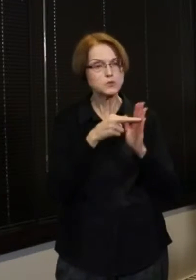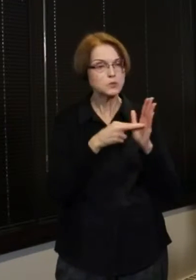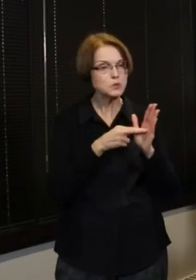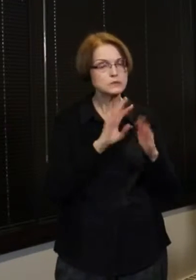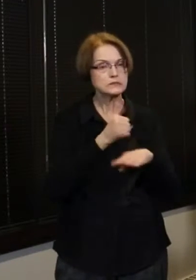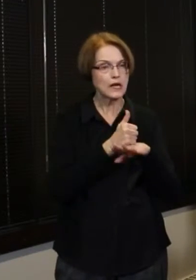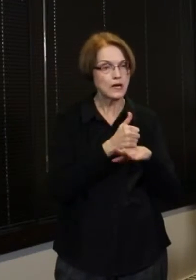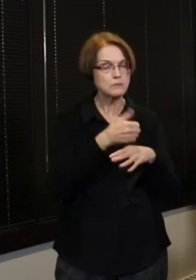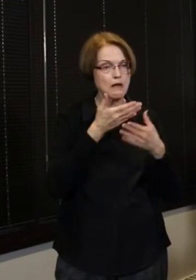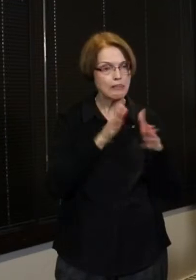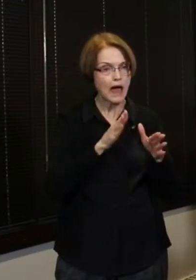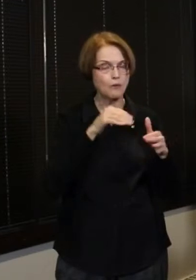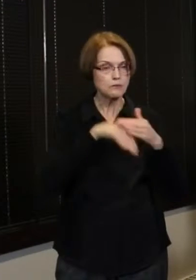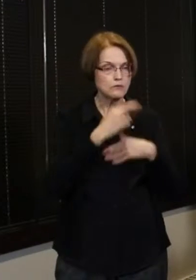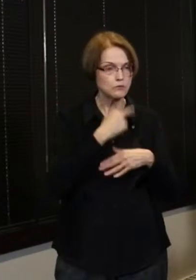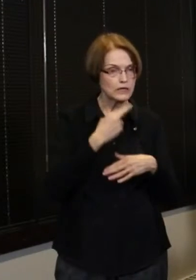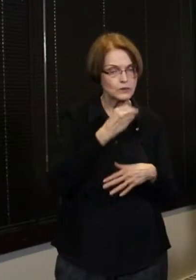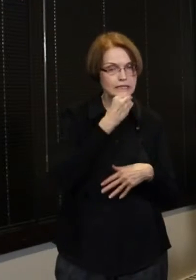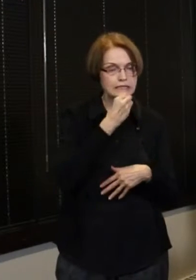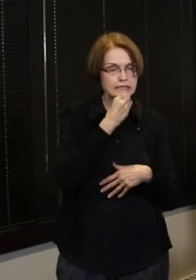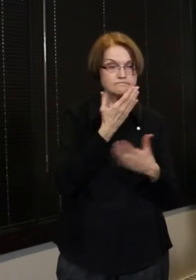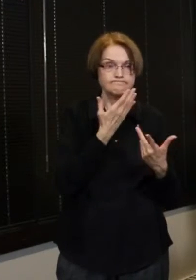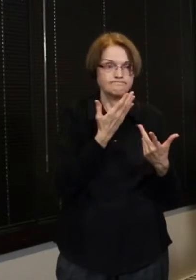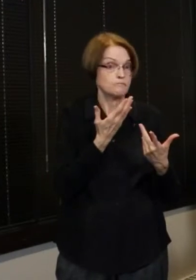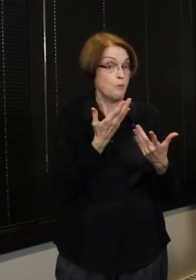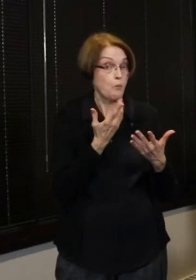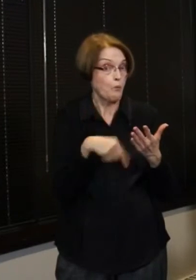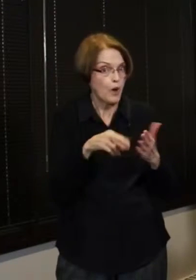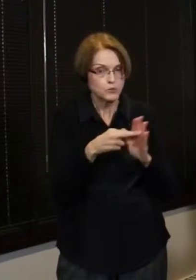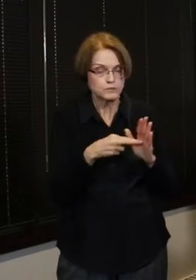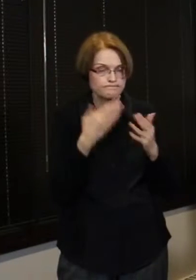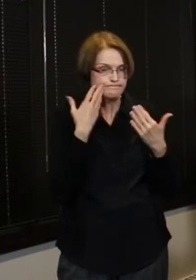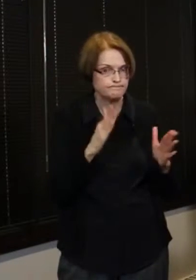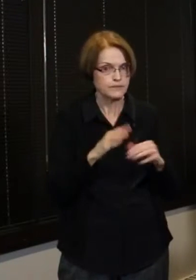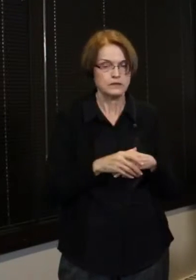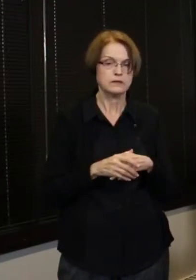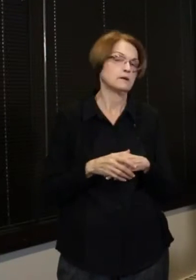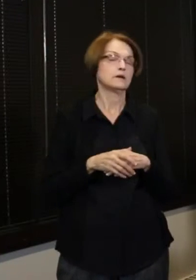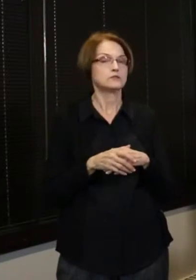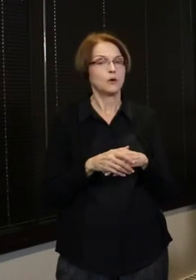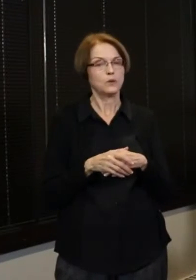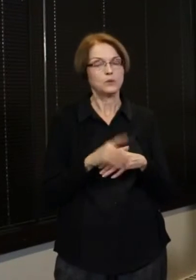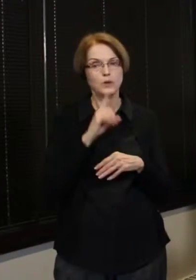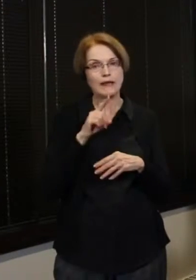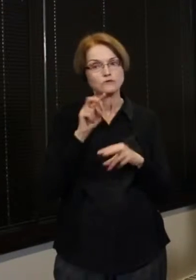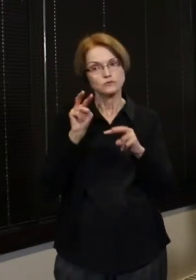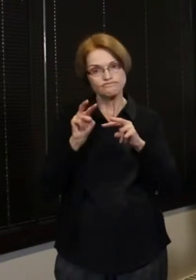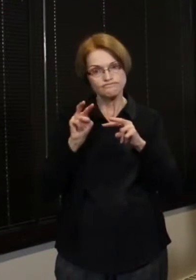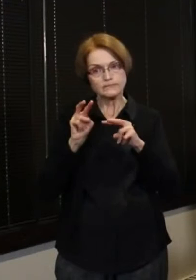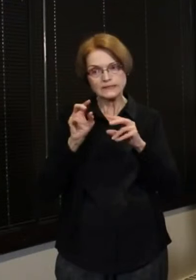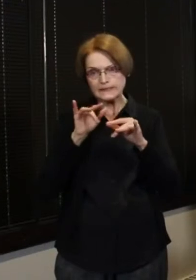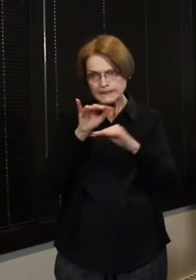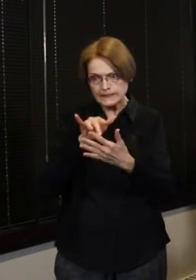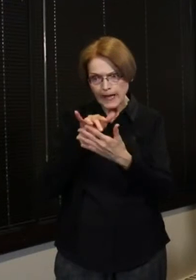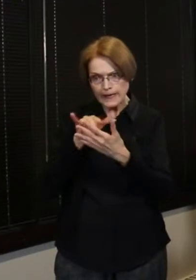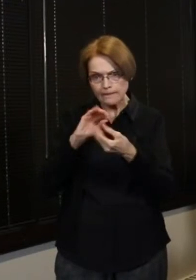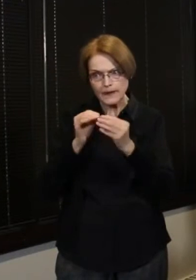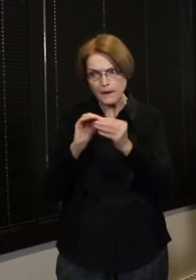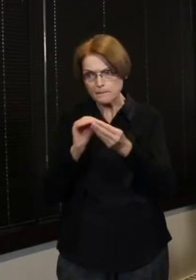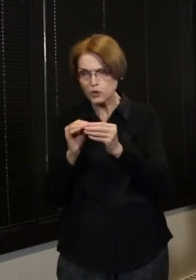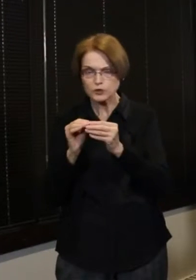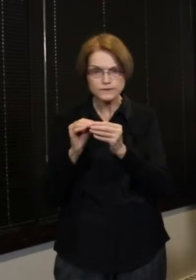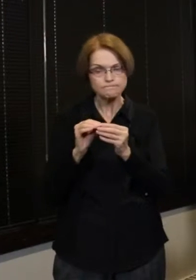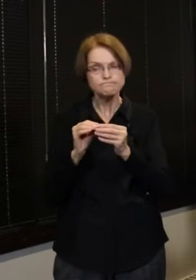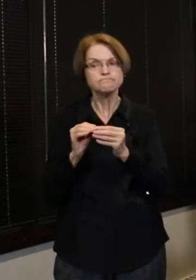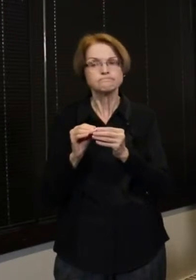of things that you really want to have a good look at to understand whether this is going to be safe or not. So I think there's still some things that we're going to